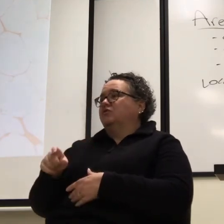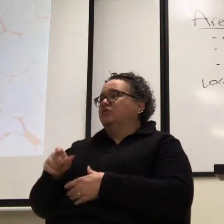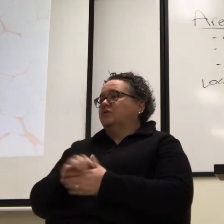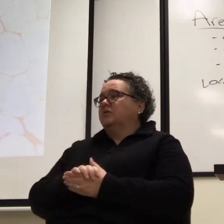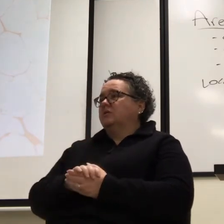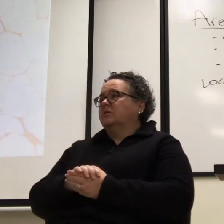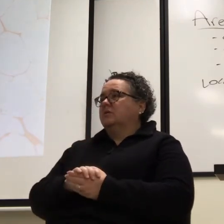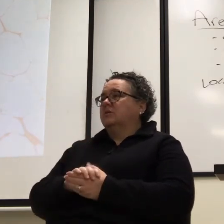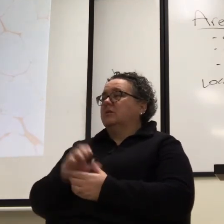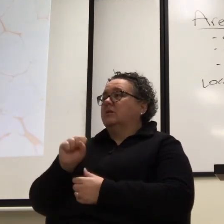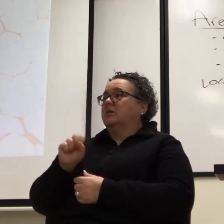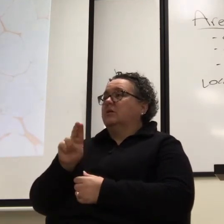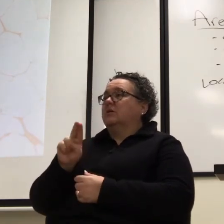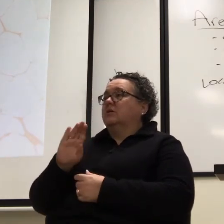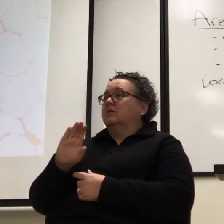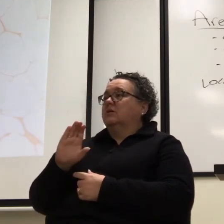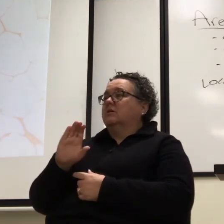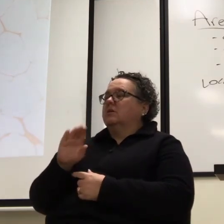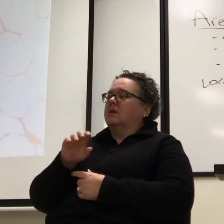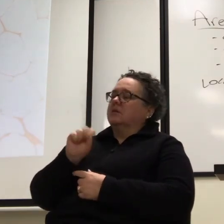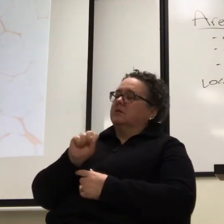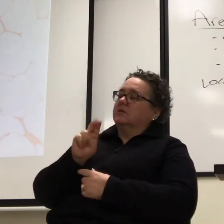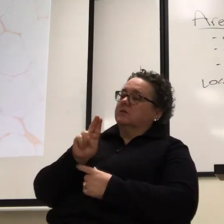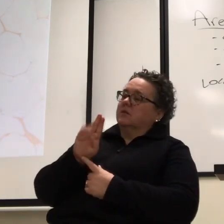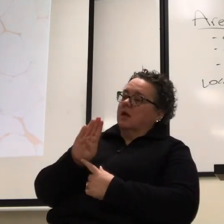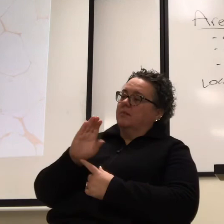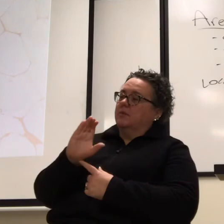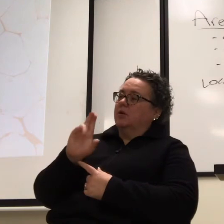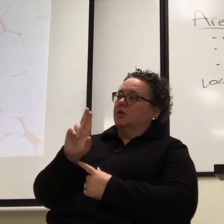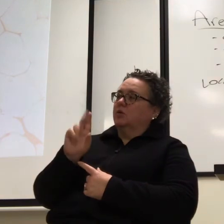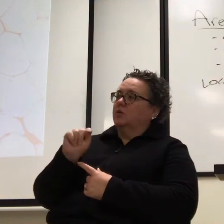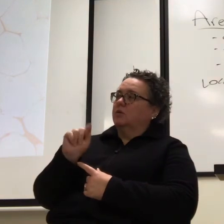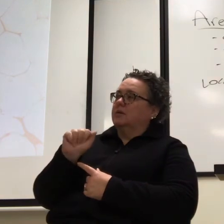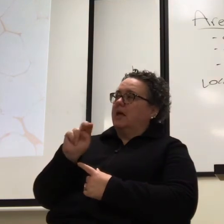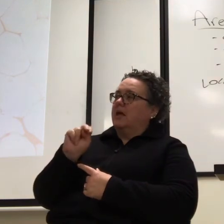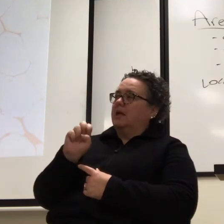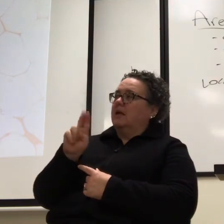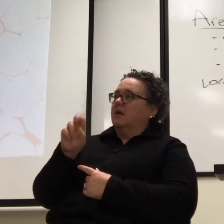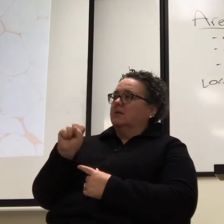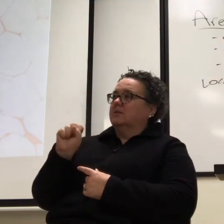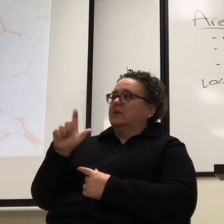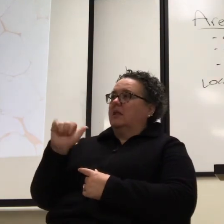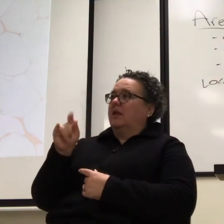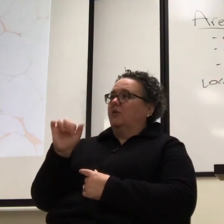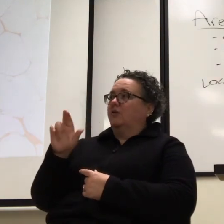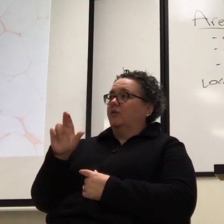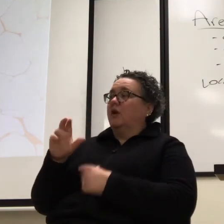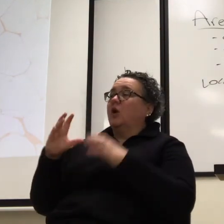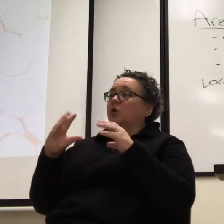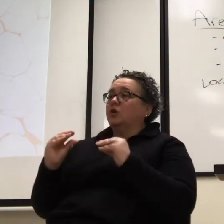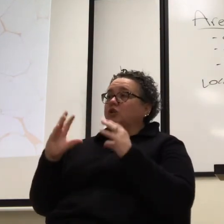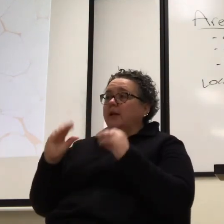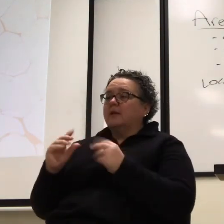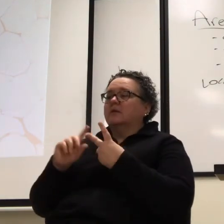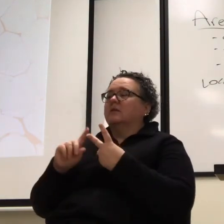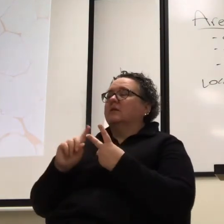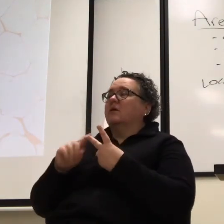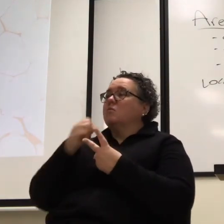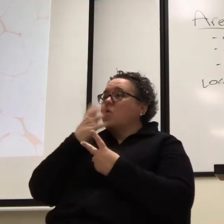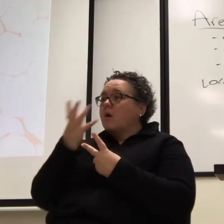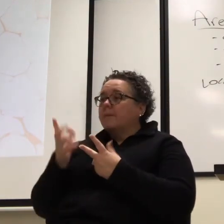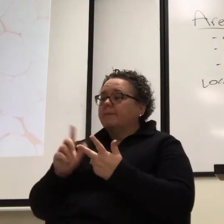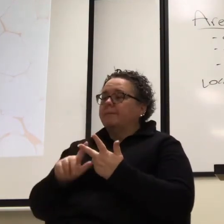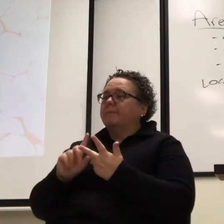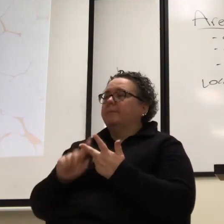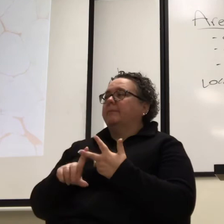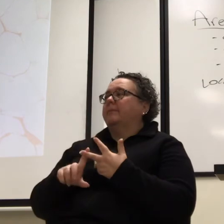And then the subcutaneous layer, I guess one function is it cushions, it's for warmth.